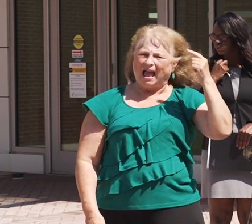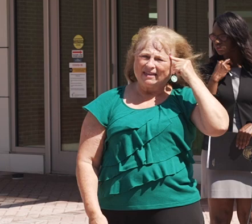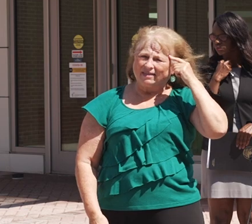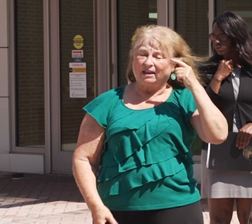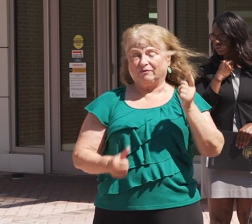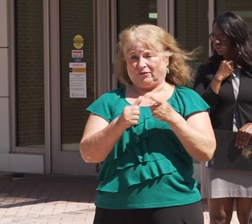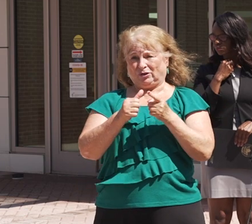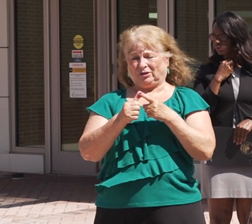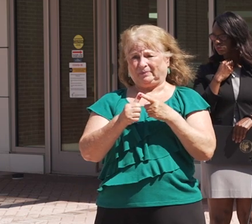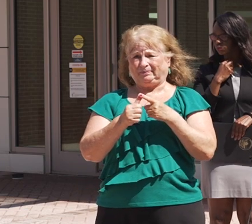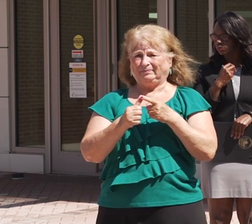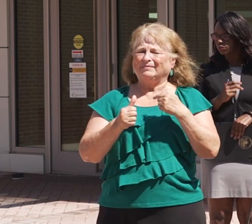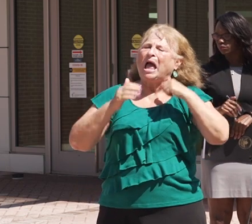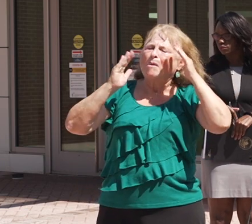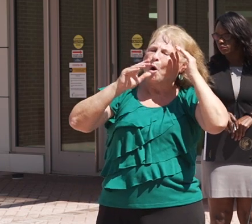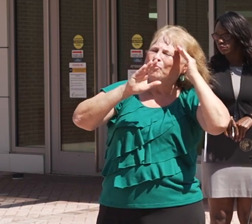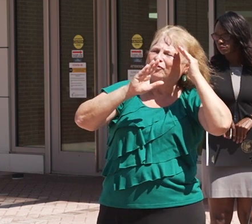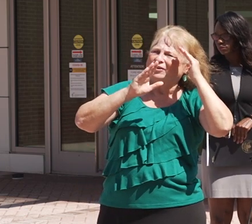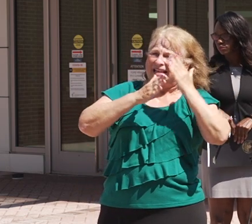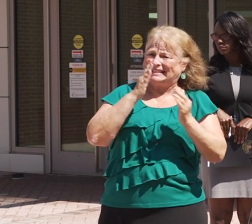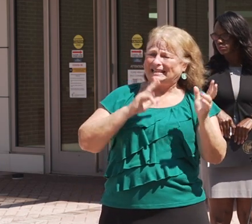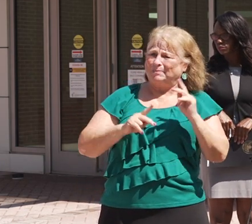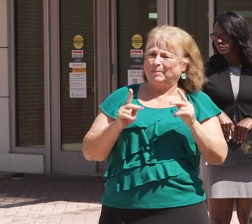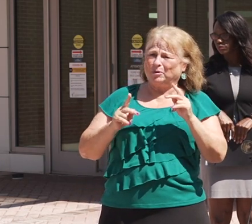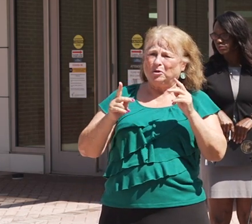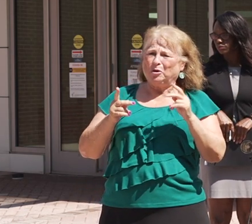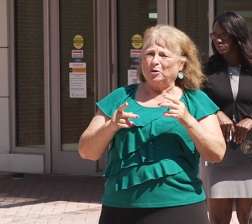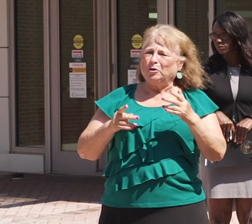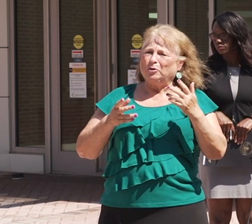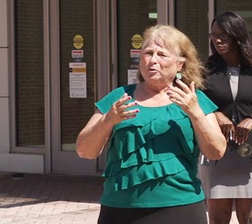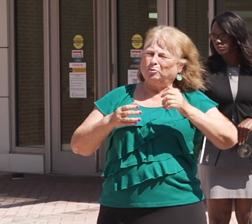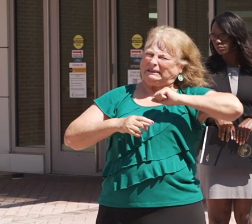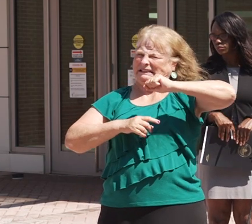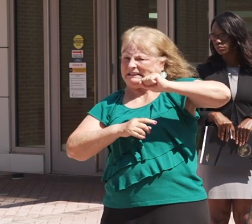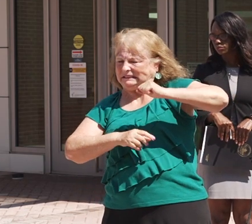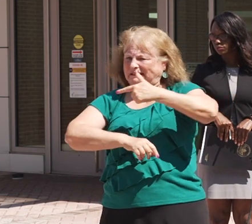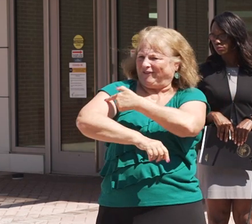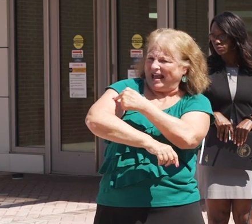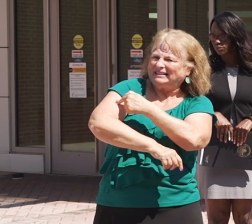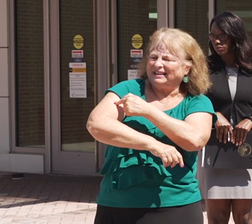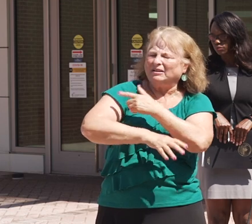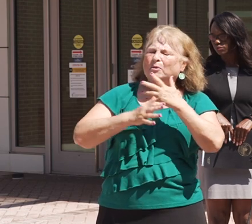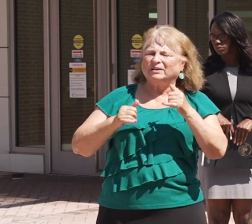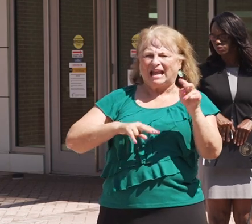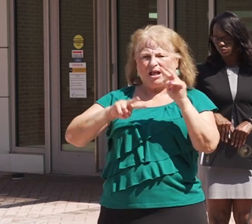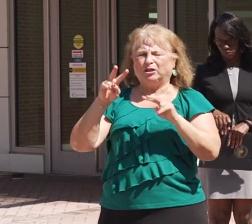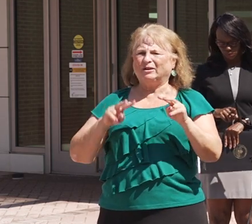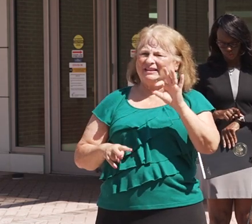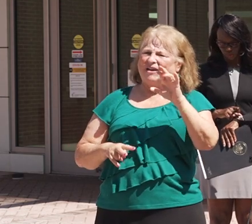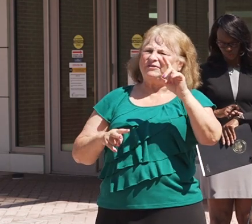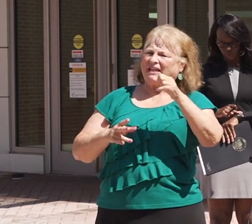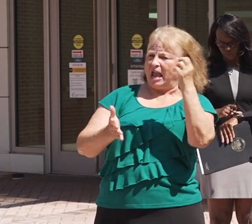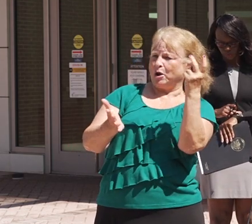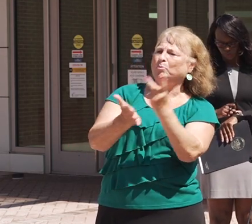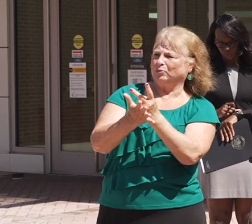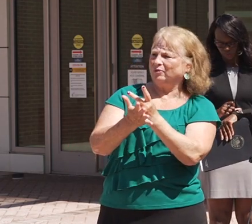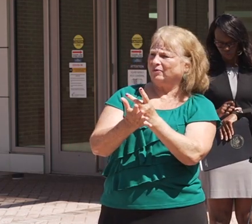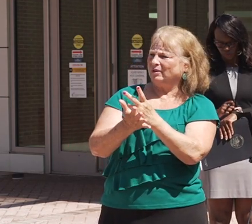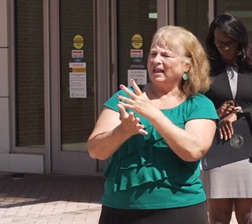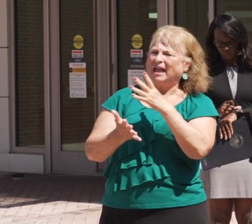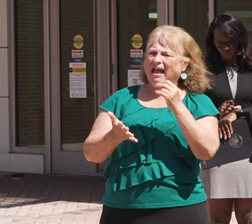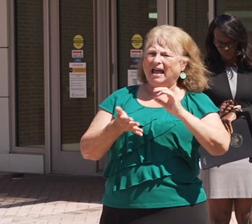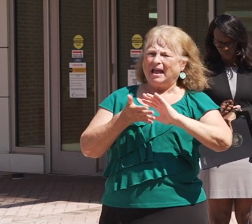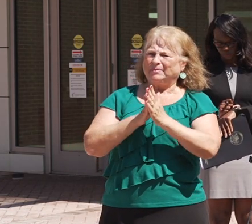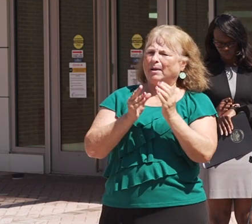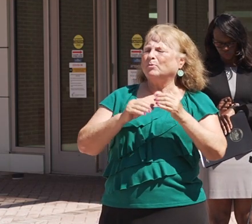that, number one, I'm hopeful that some people who potentially were vaccine hesitant will look at this FDA approval and be